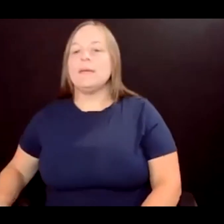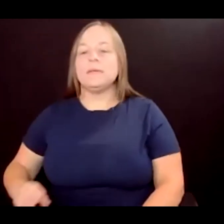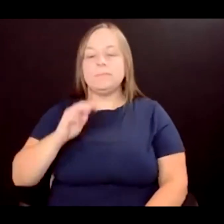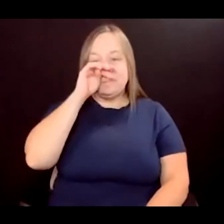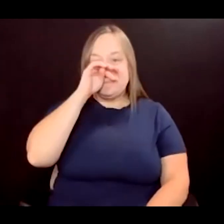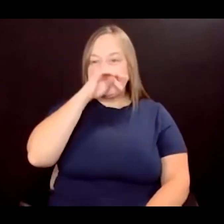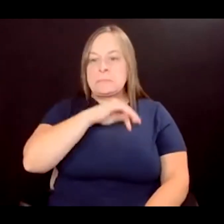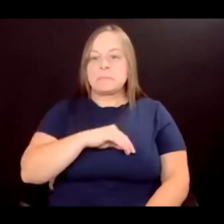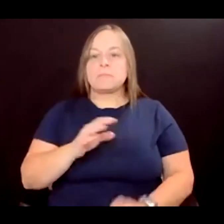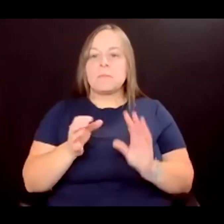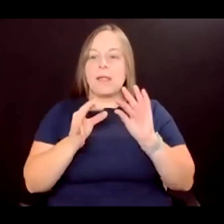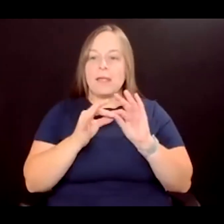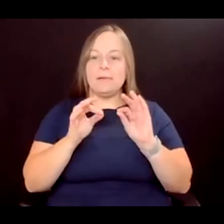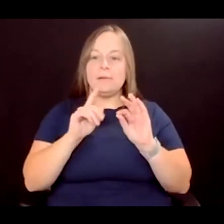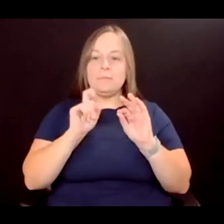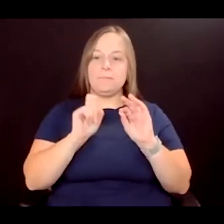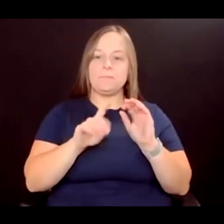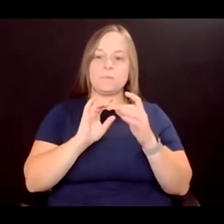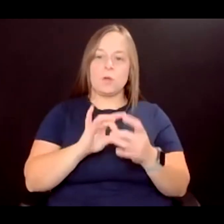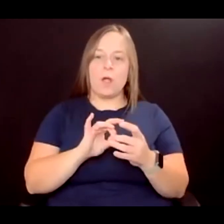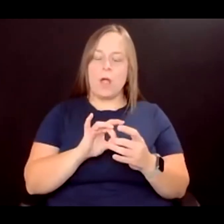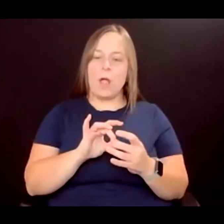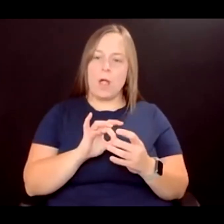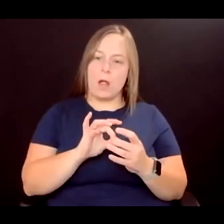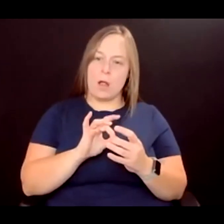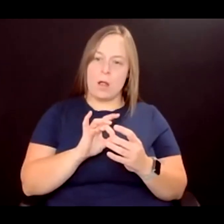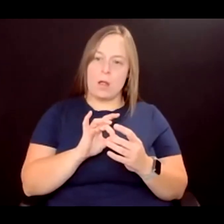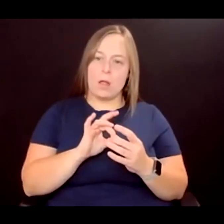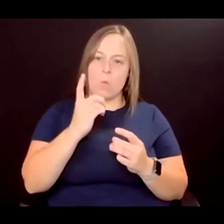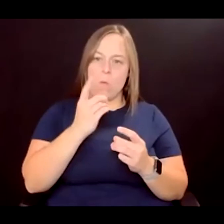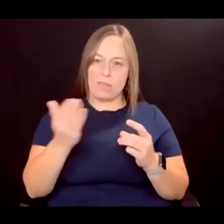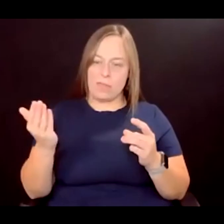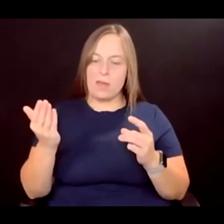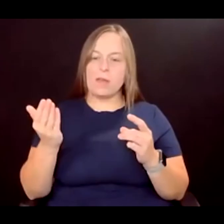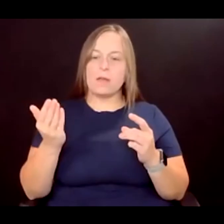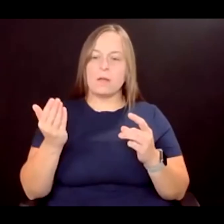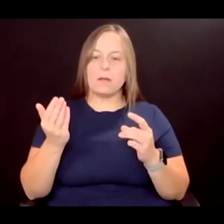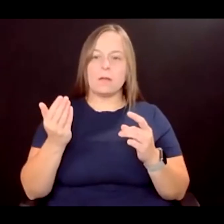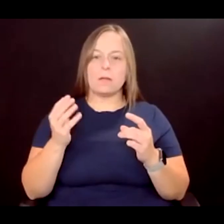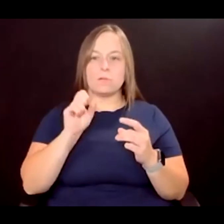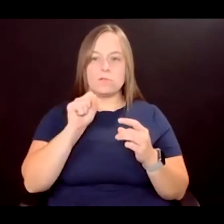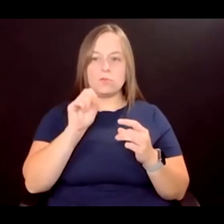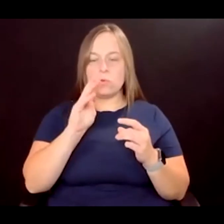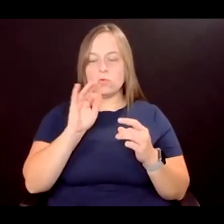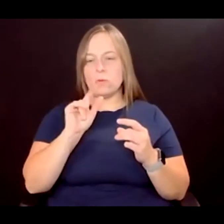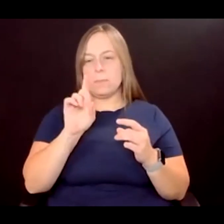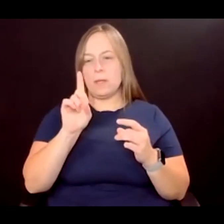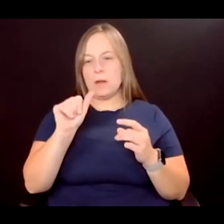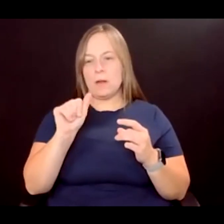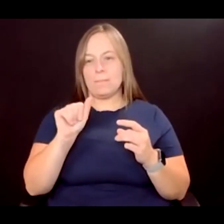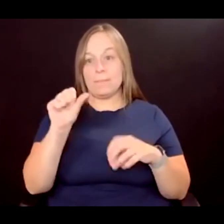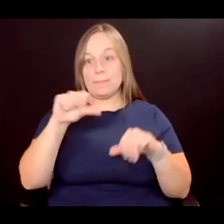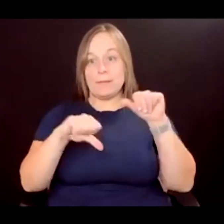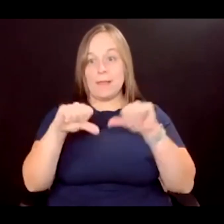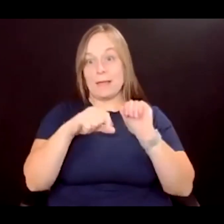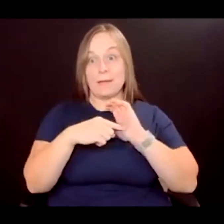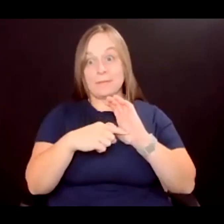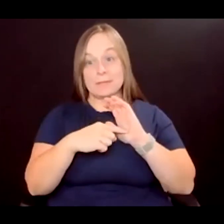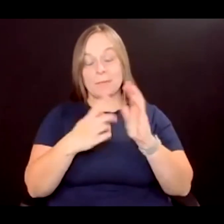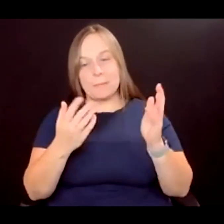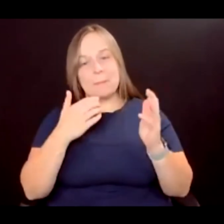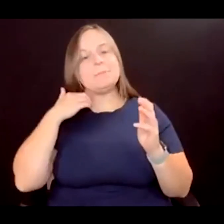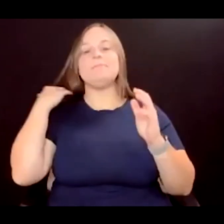question. Let's take work from home. I think that would be a big one for me. 13% of people living with